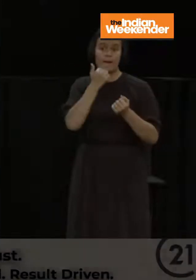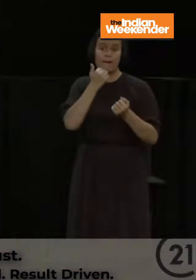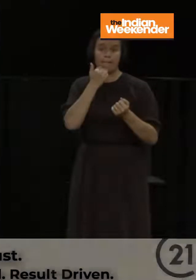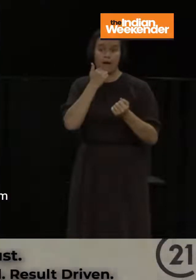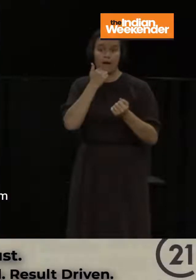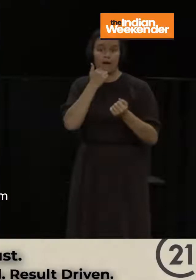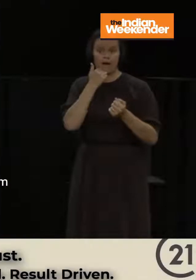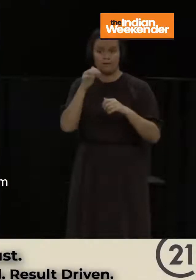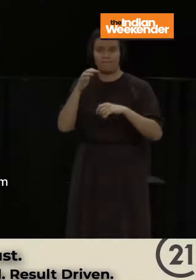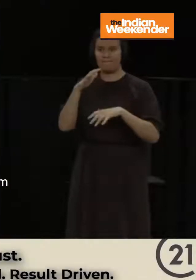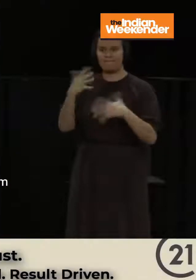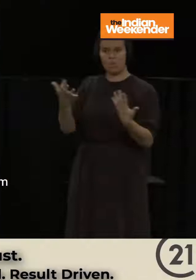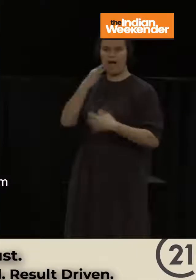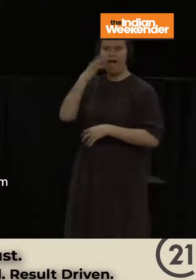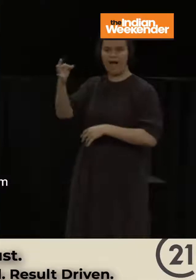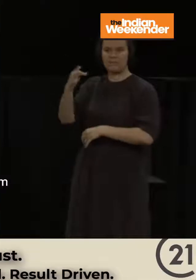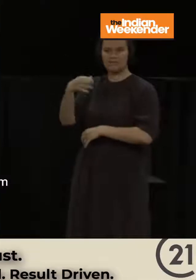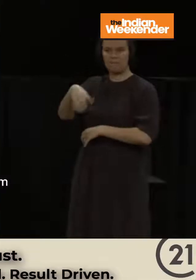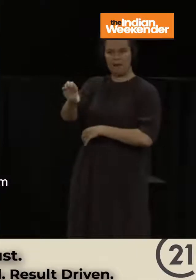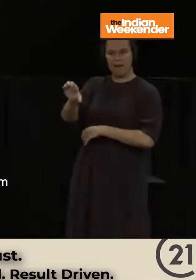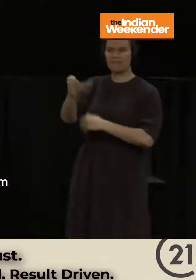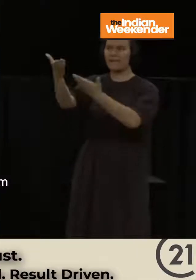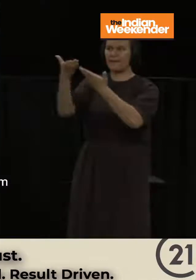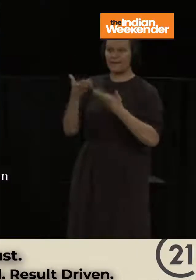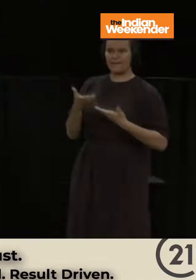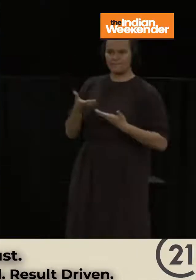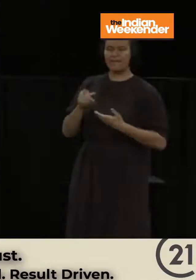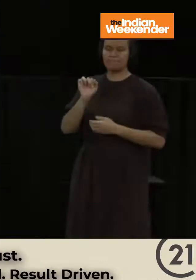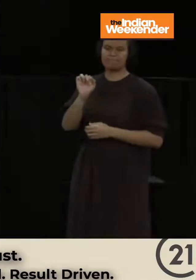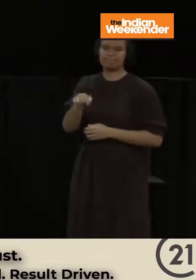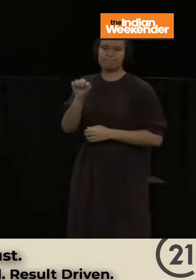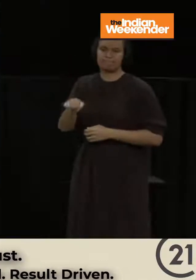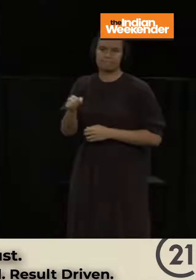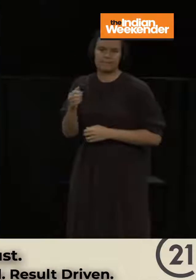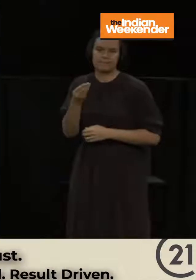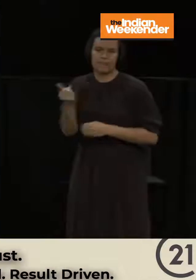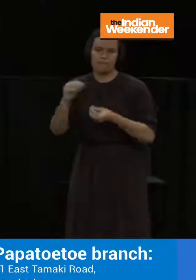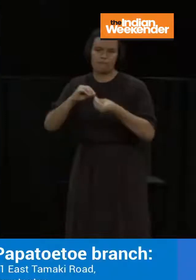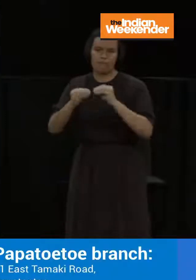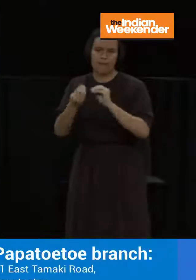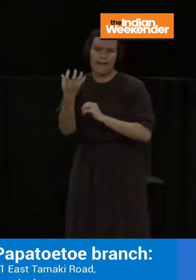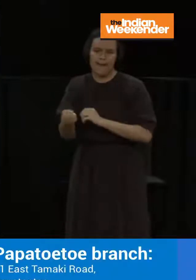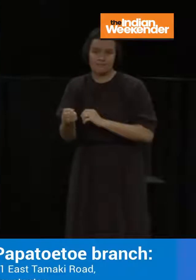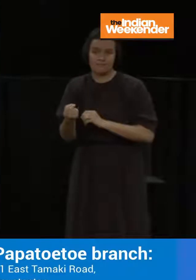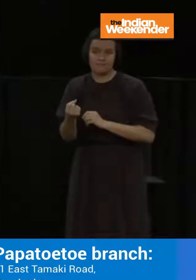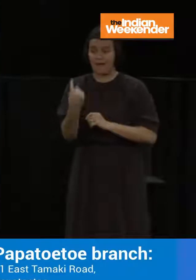particularly yesterday, around, you know, just the volume of calls to the 0800 number, and I was advised that those were